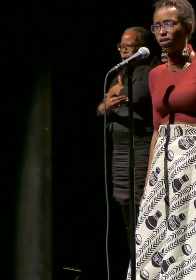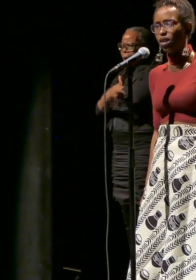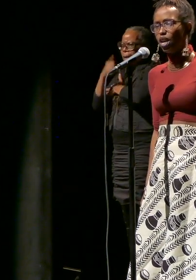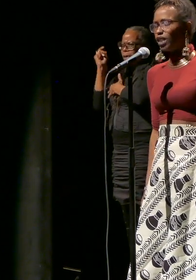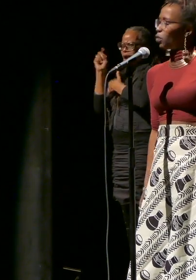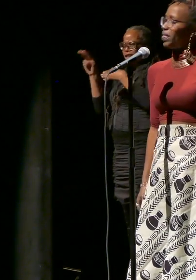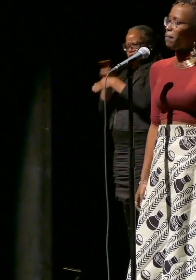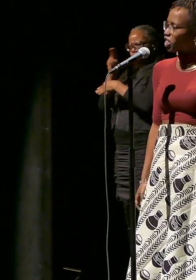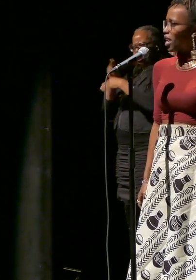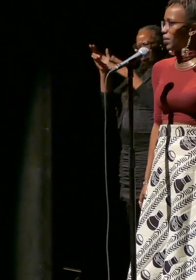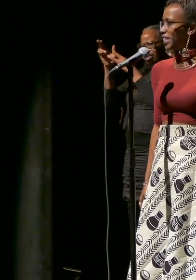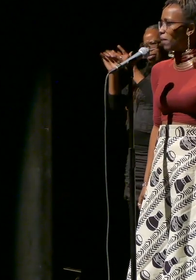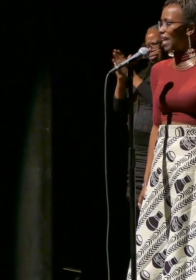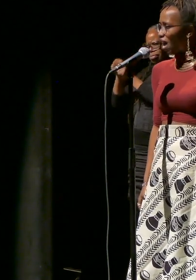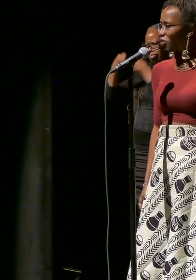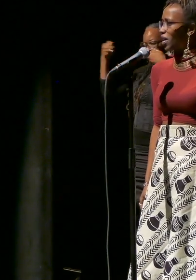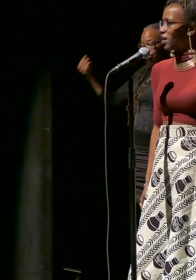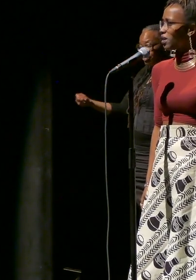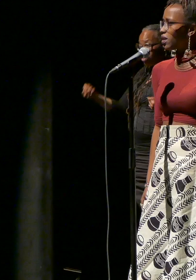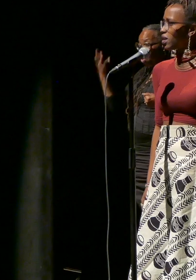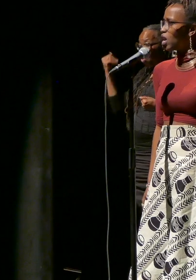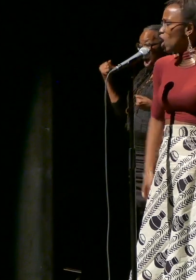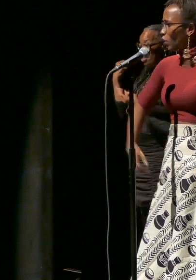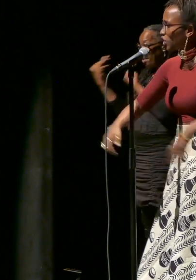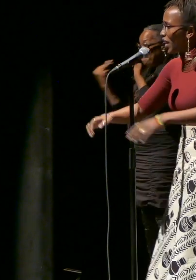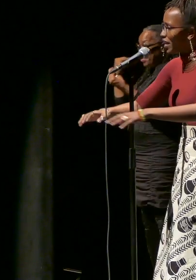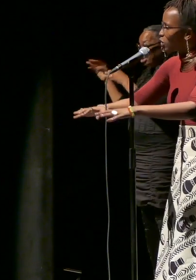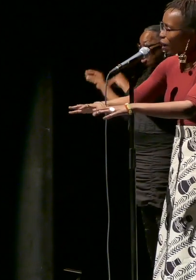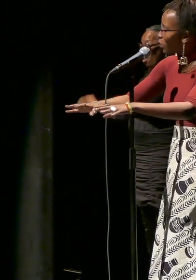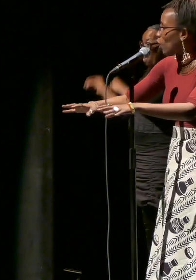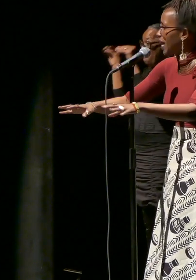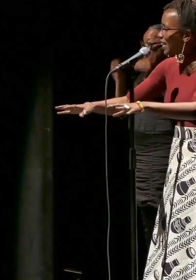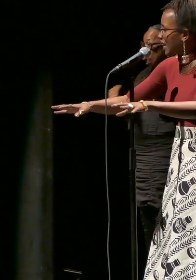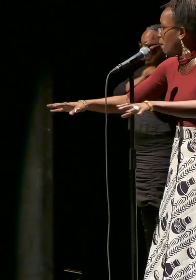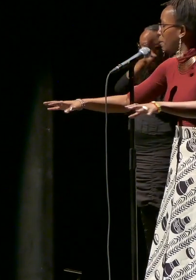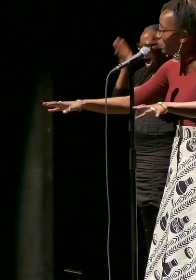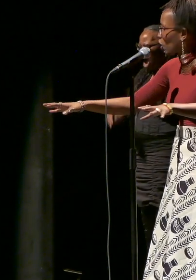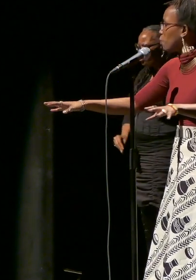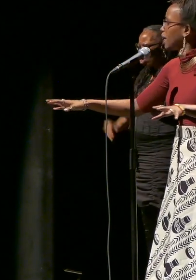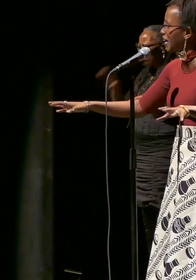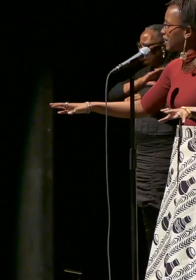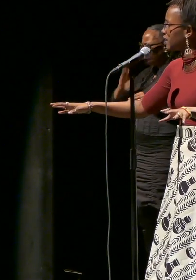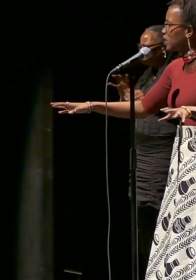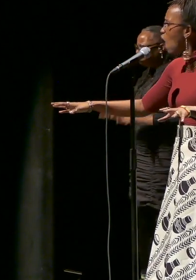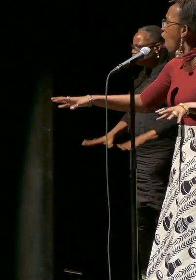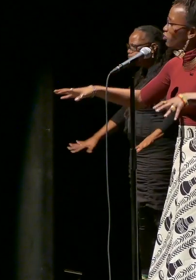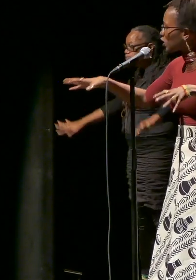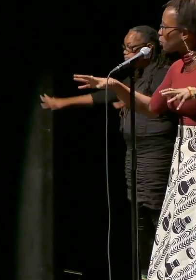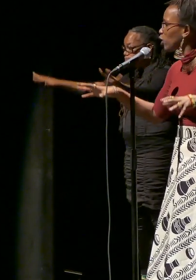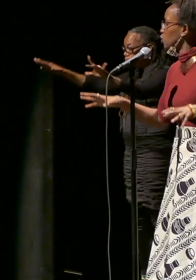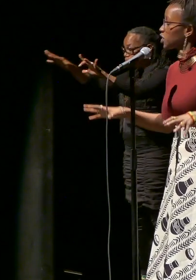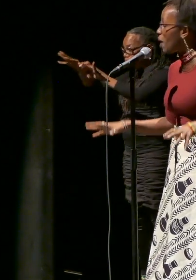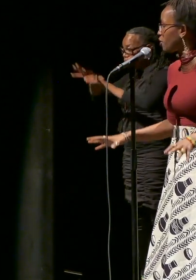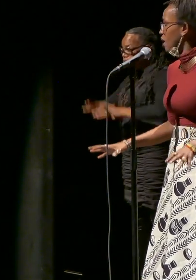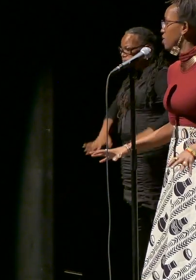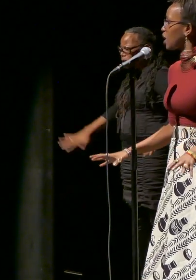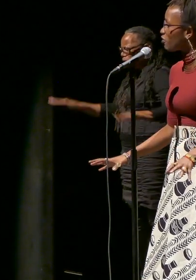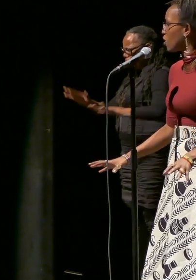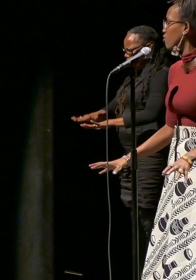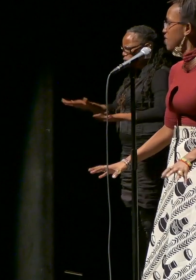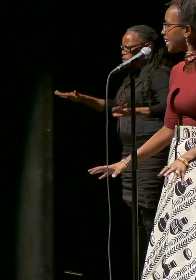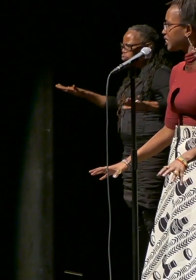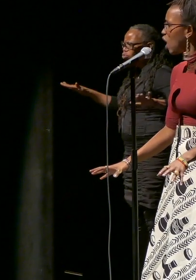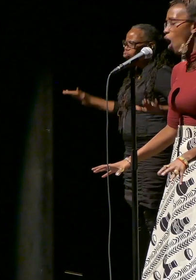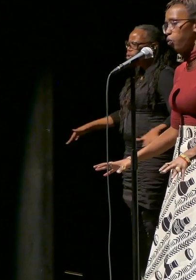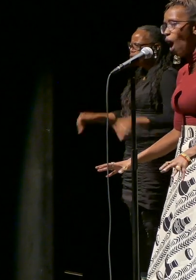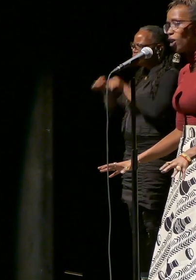used. See, when the missionaries came to Africa, Christianity swept our lands like a biblical plague. Our firstborns were smothered under the